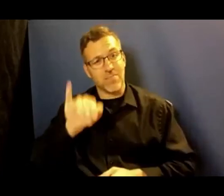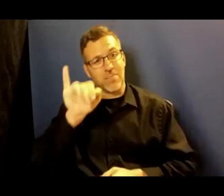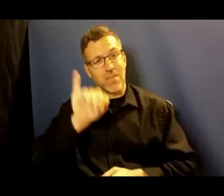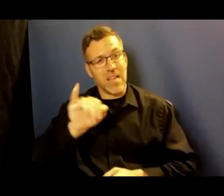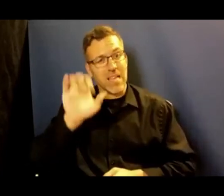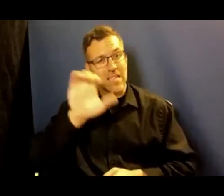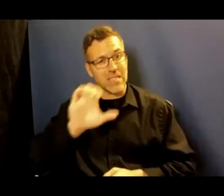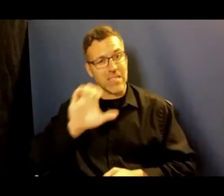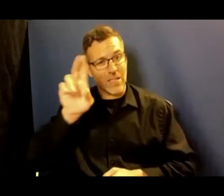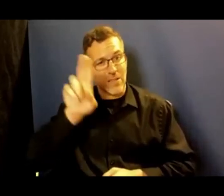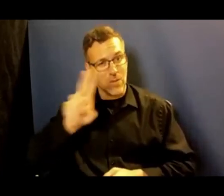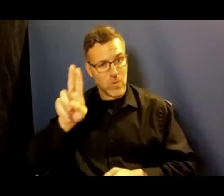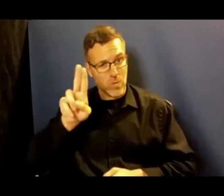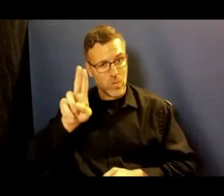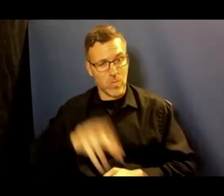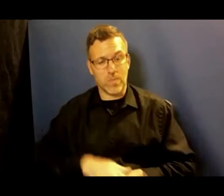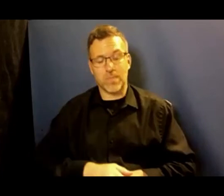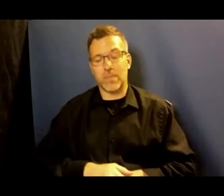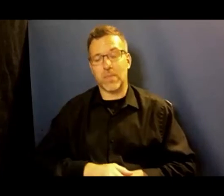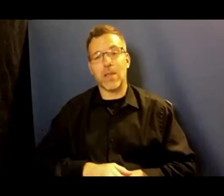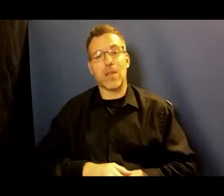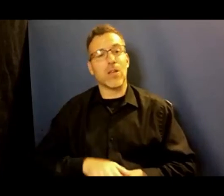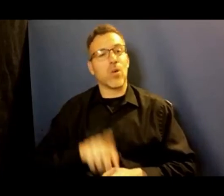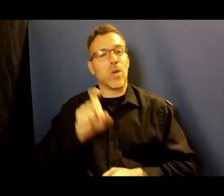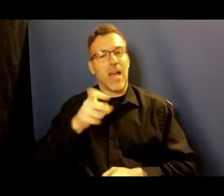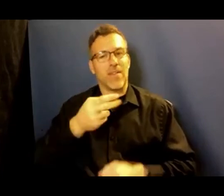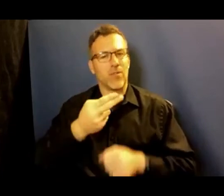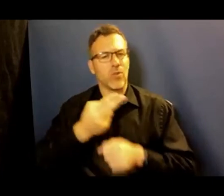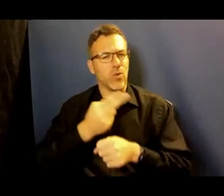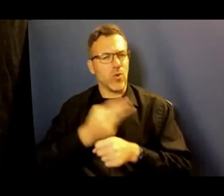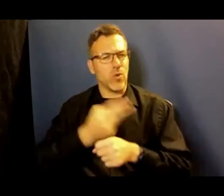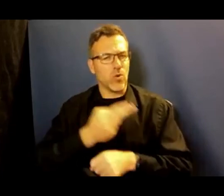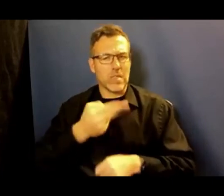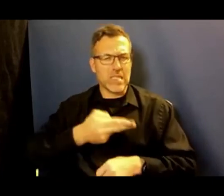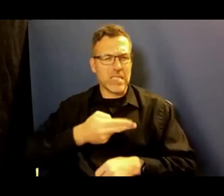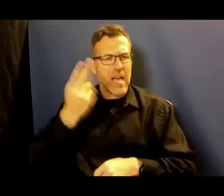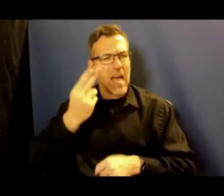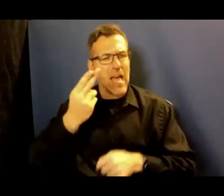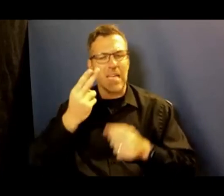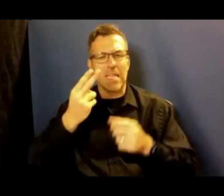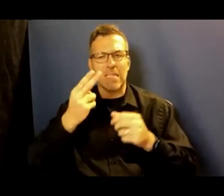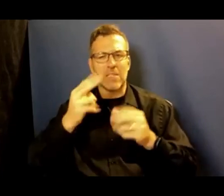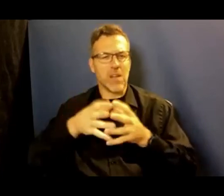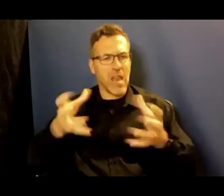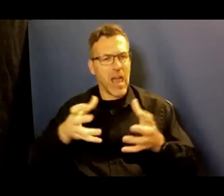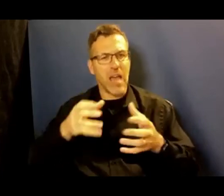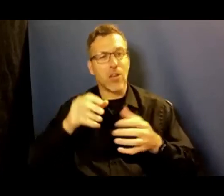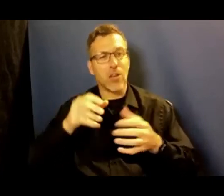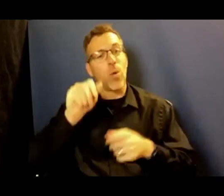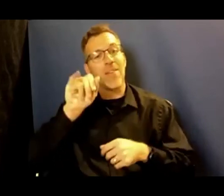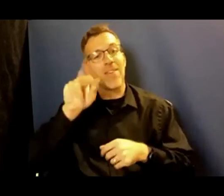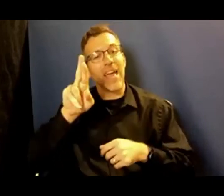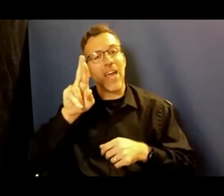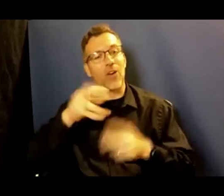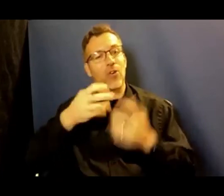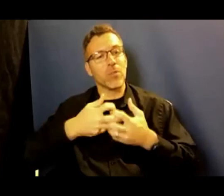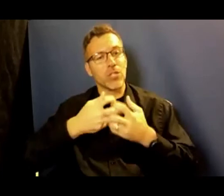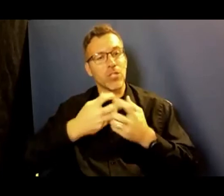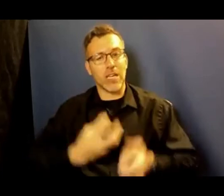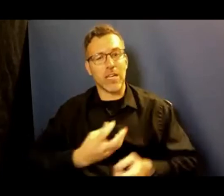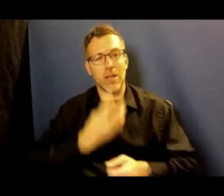oxygen. We have to we put a machine on them that pushes air into them to keep their lungs open.